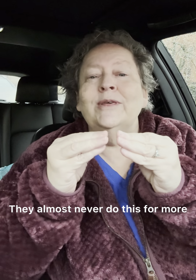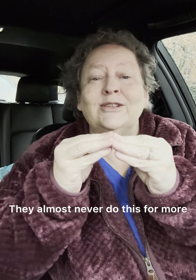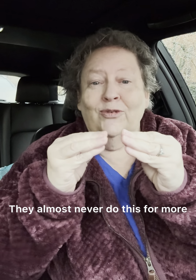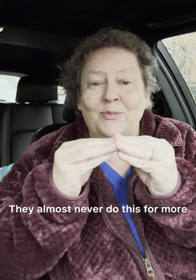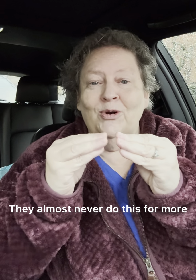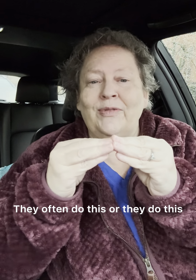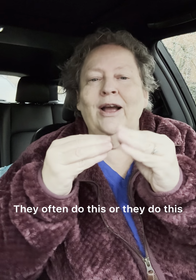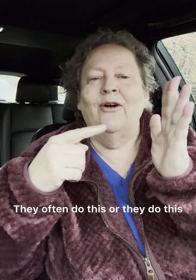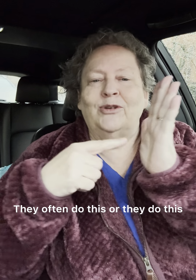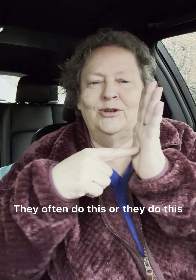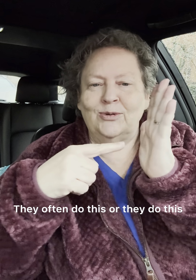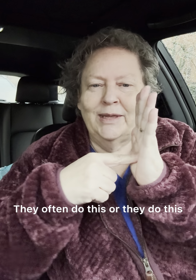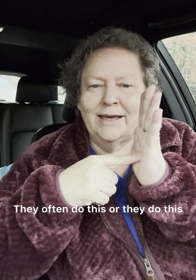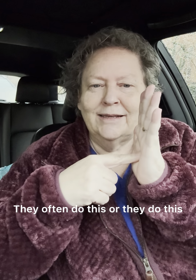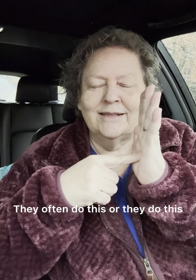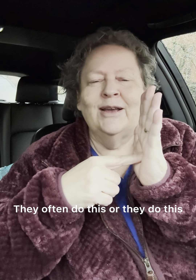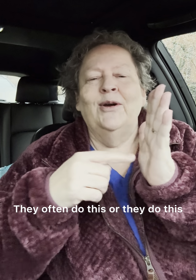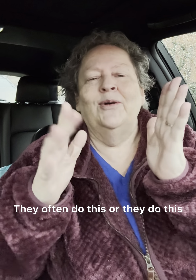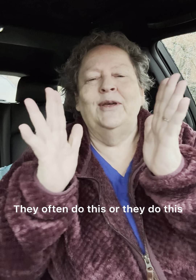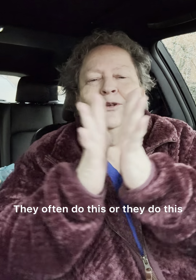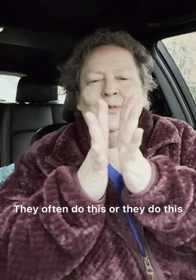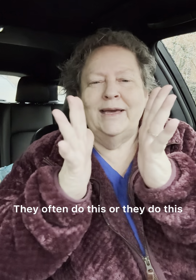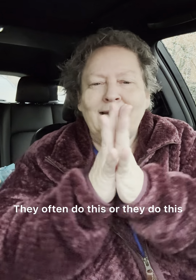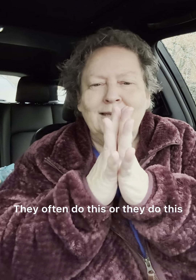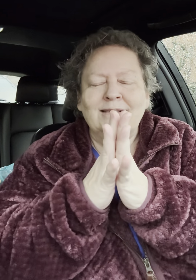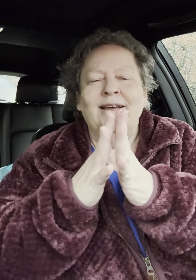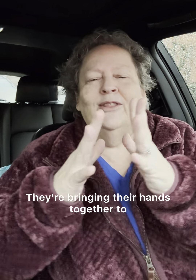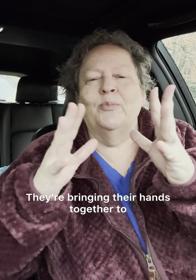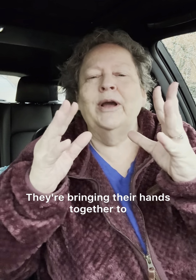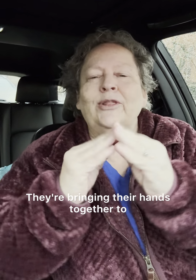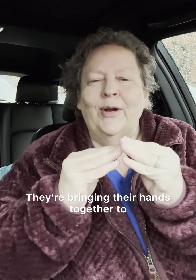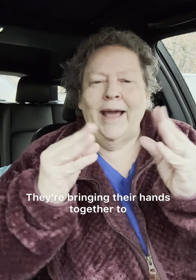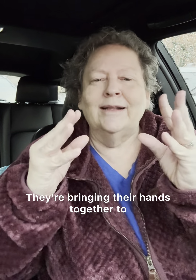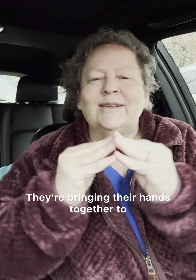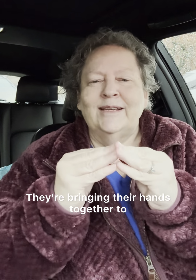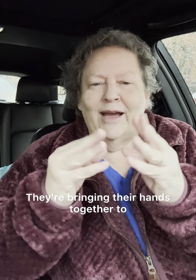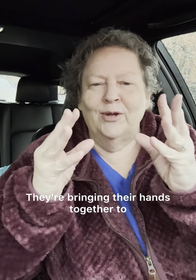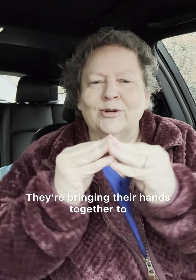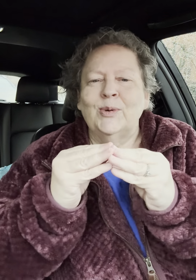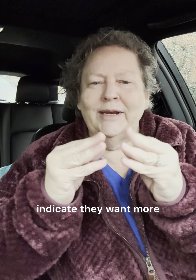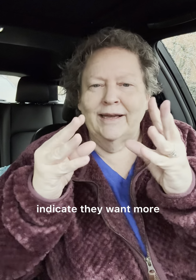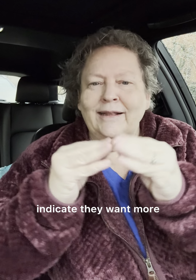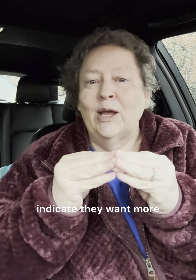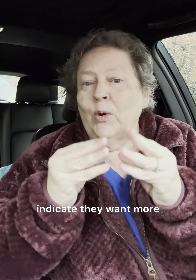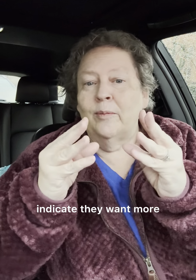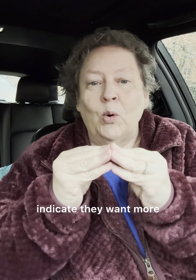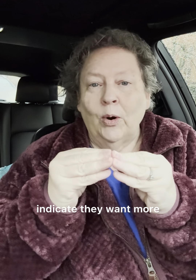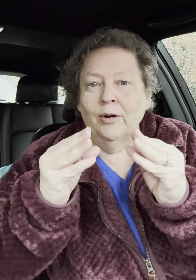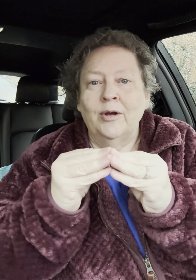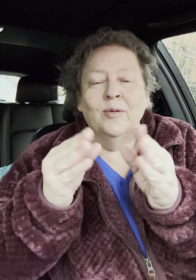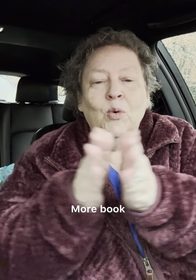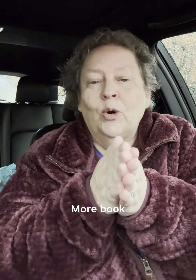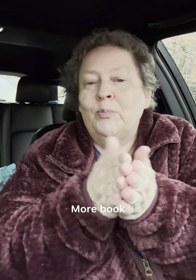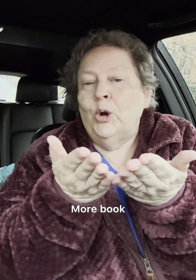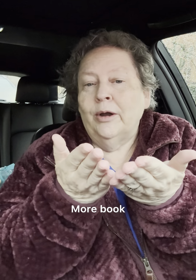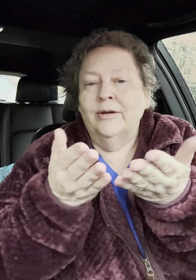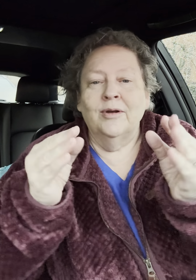for more. They often do this, or they do this. They're bringing their hands together to indicate they want more. More book,